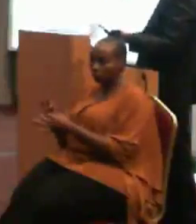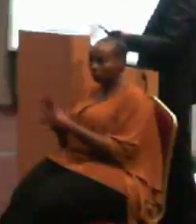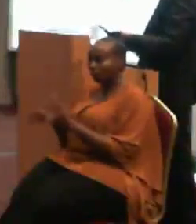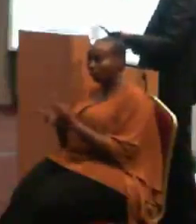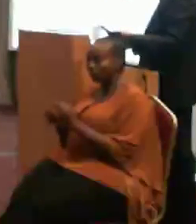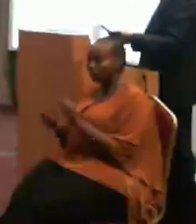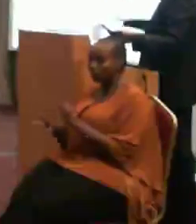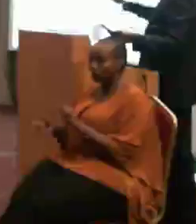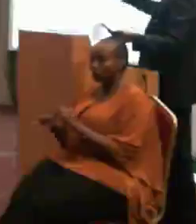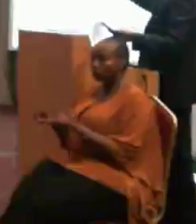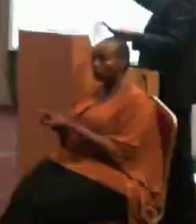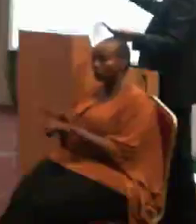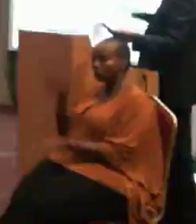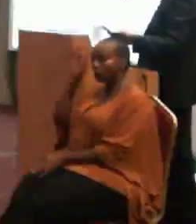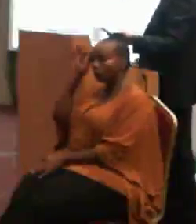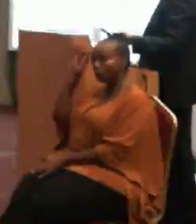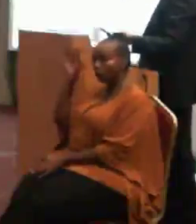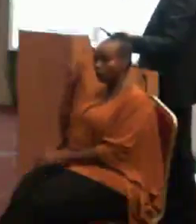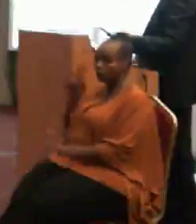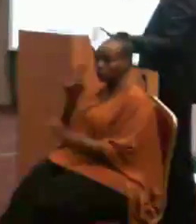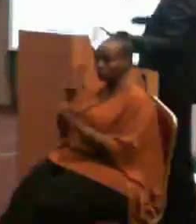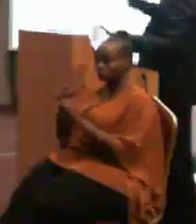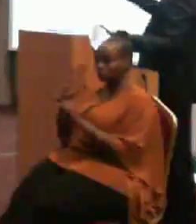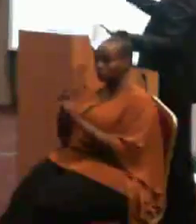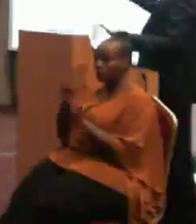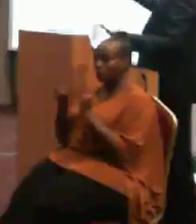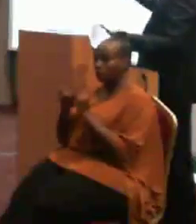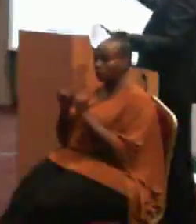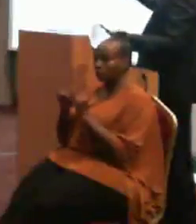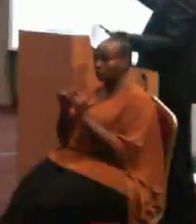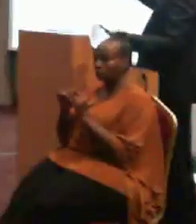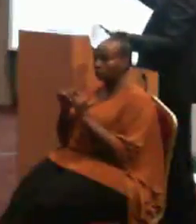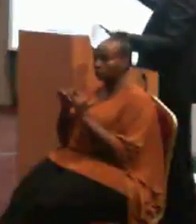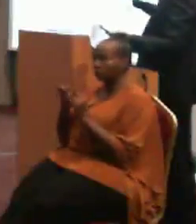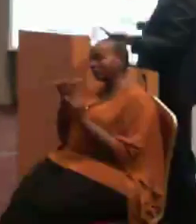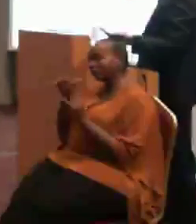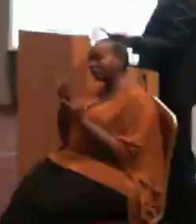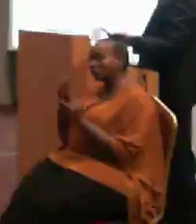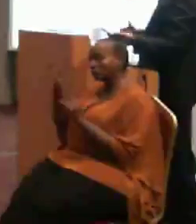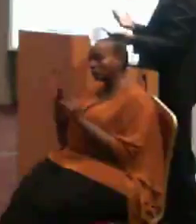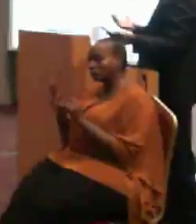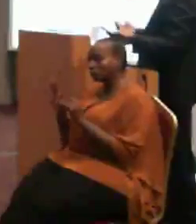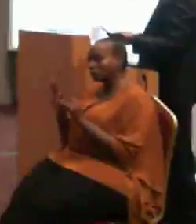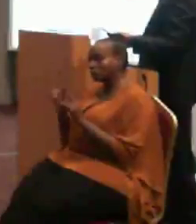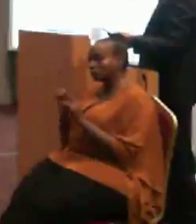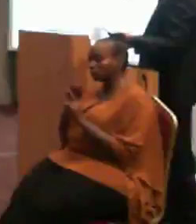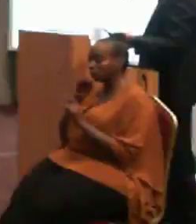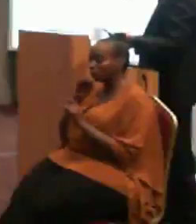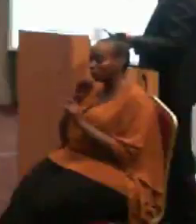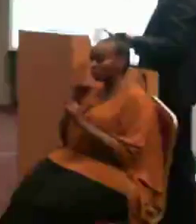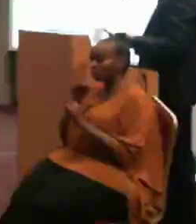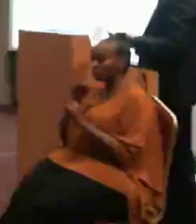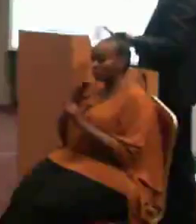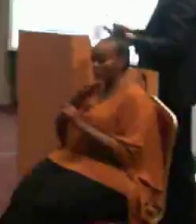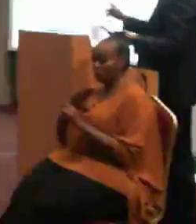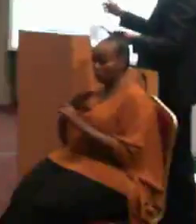think government has got a target or a level of 60% where it starts getting uncomfortable for them from a ratings perspective. I don't know if that's